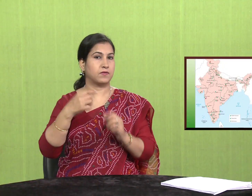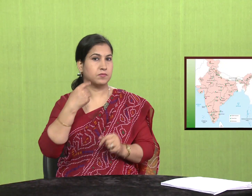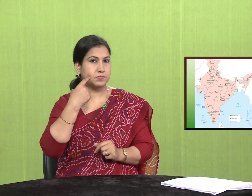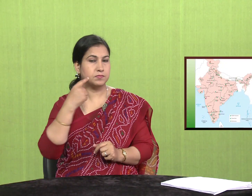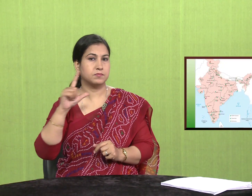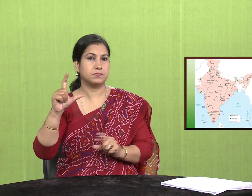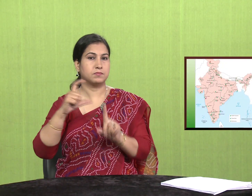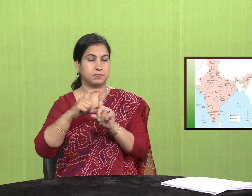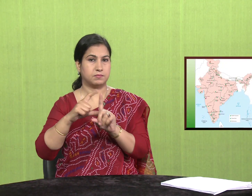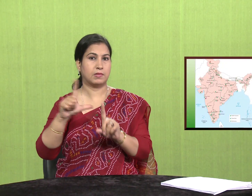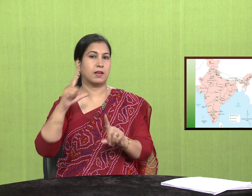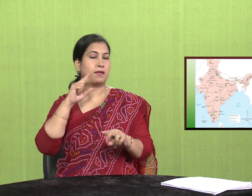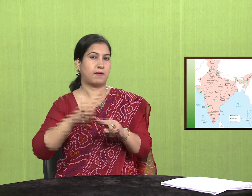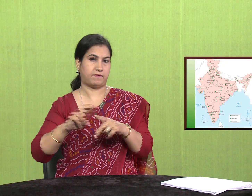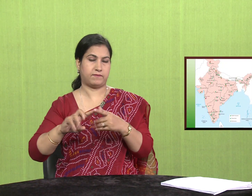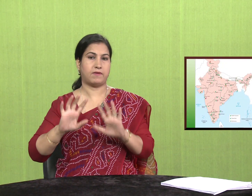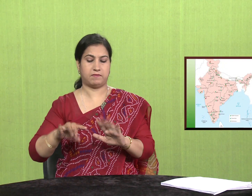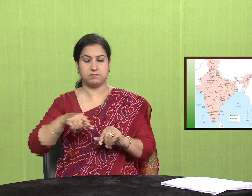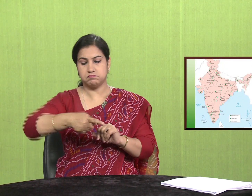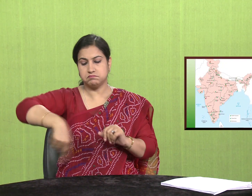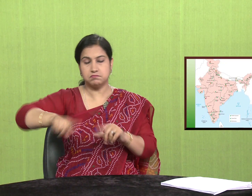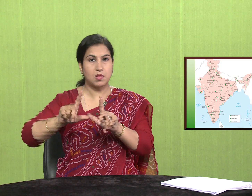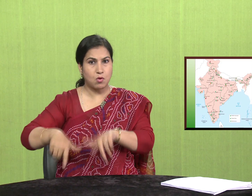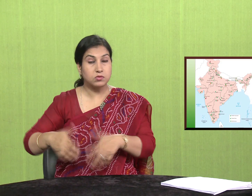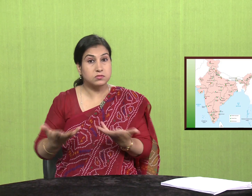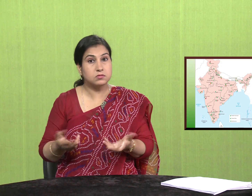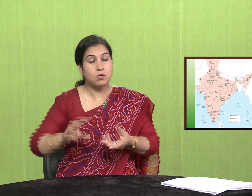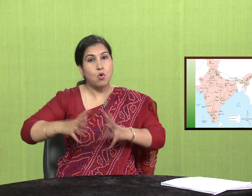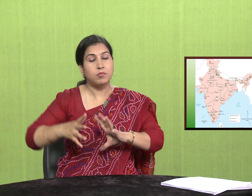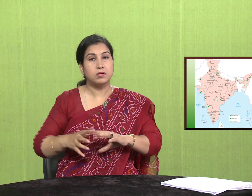And in response to this, the system of national parks,